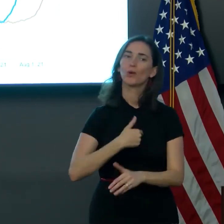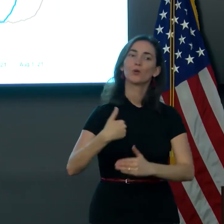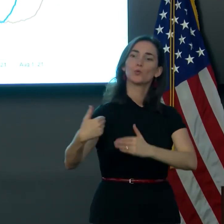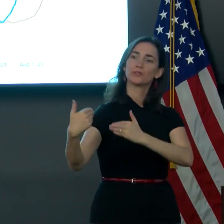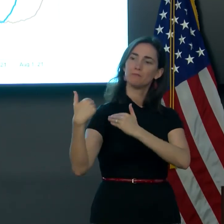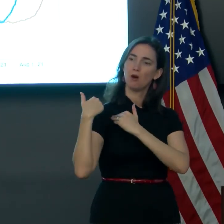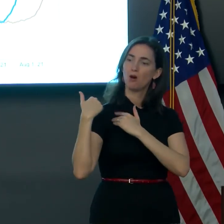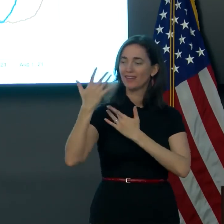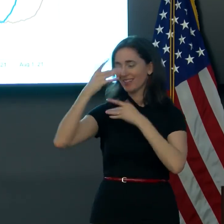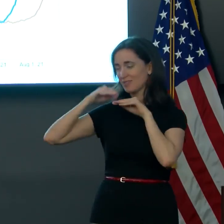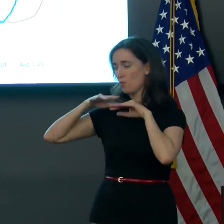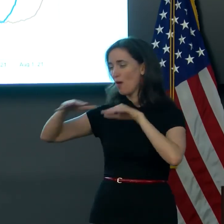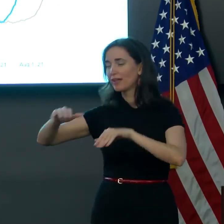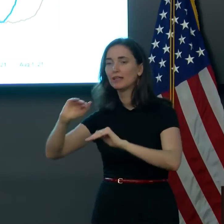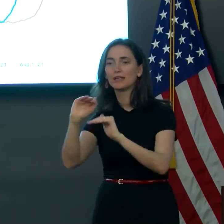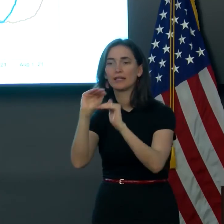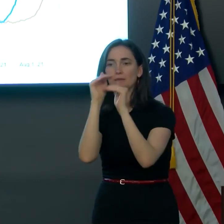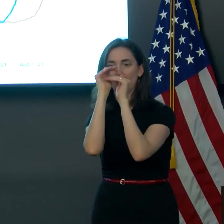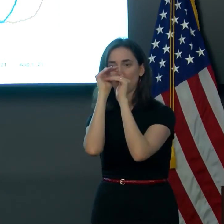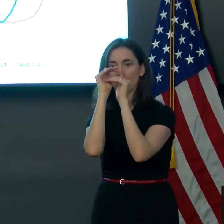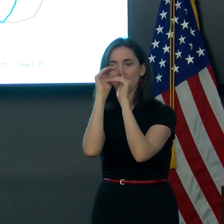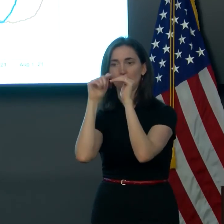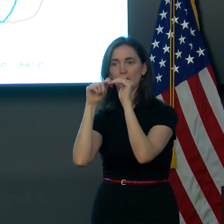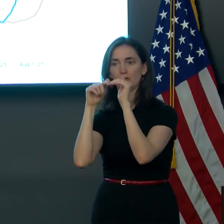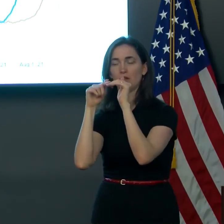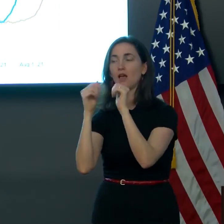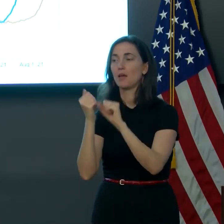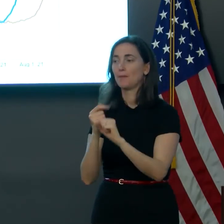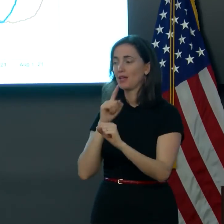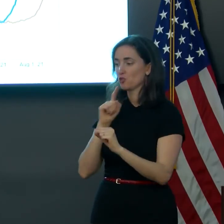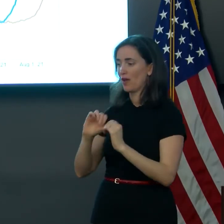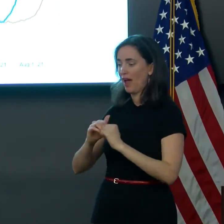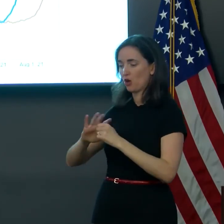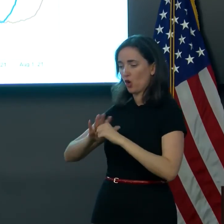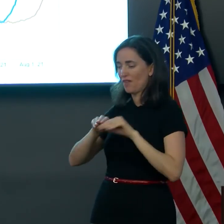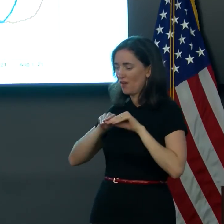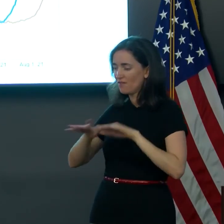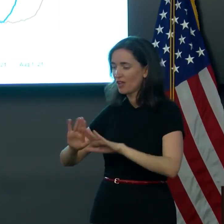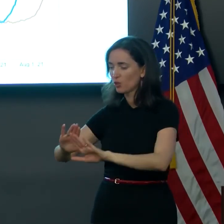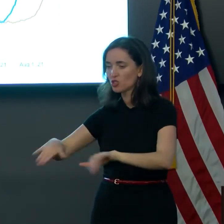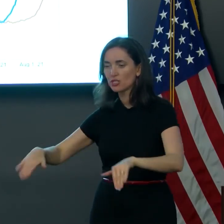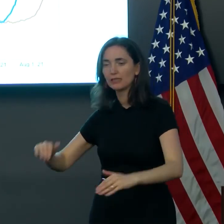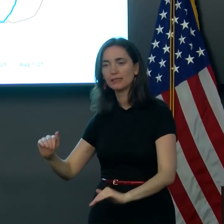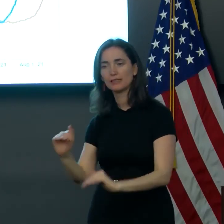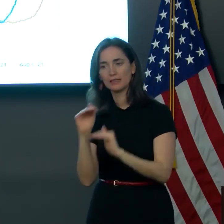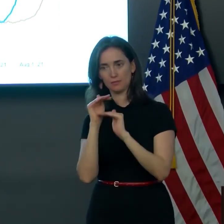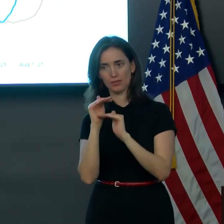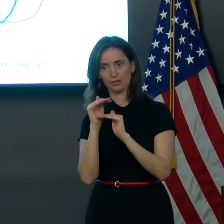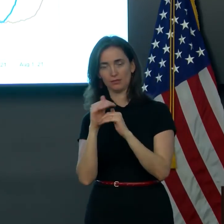that disease burden so we can also mitigate the impact that COVID has on children and all of these other factors.